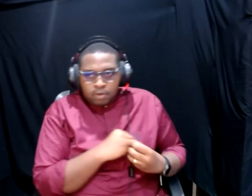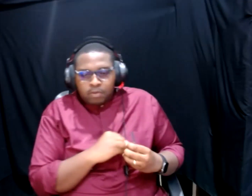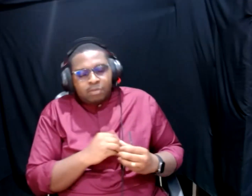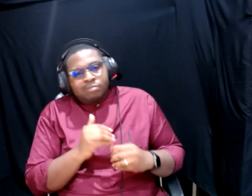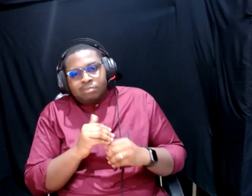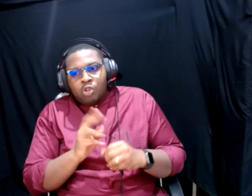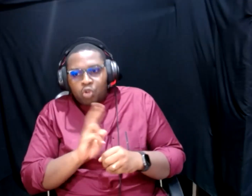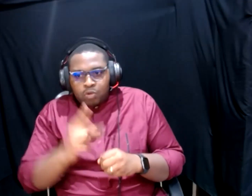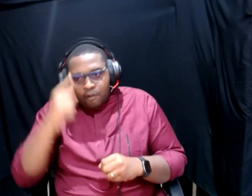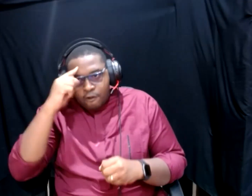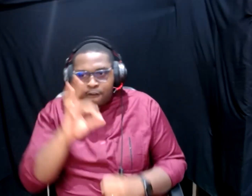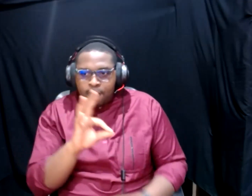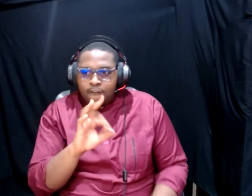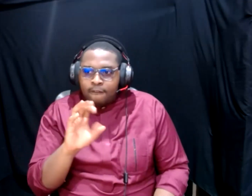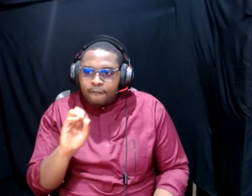Thank you so much. Yes, thank you, Jim.